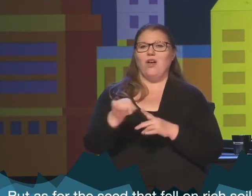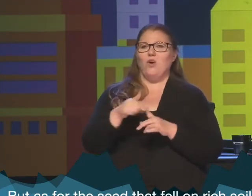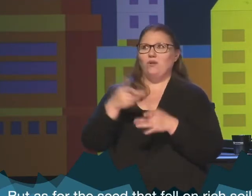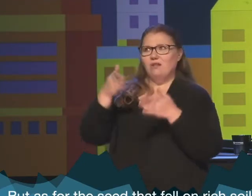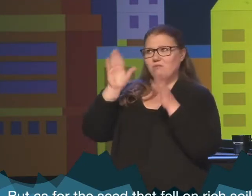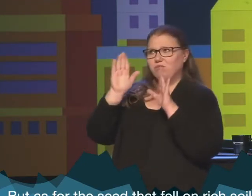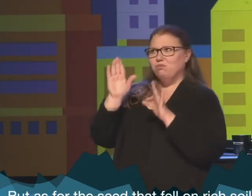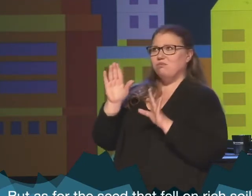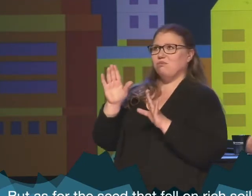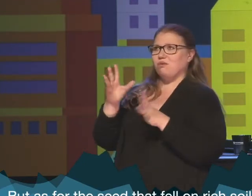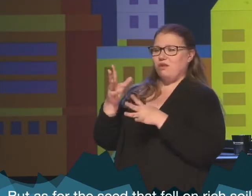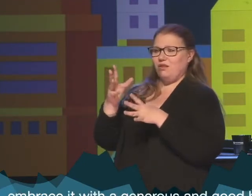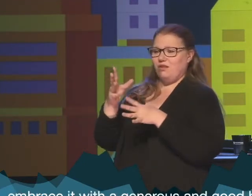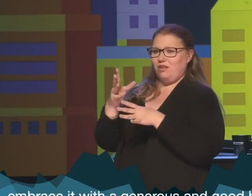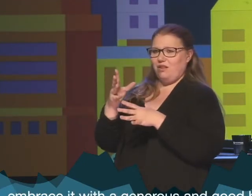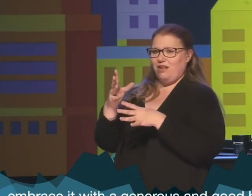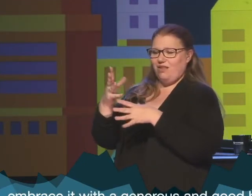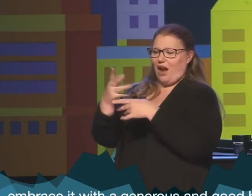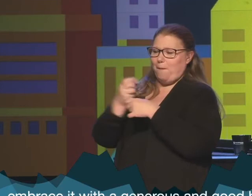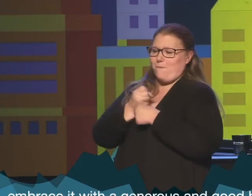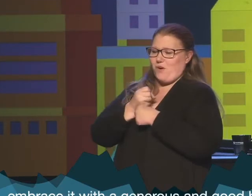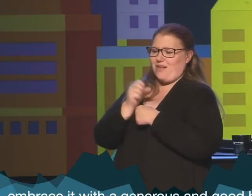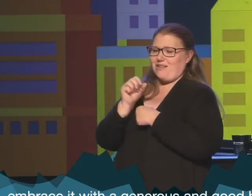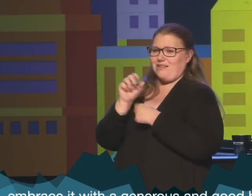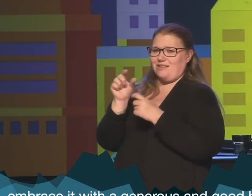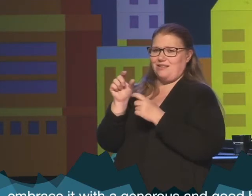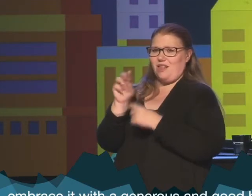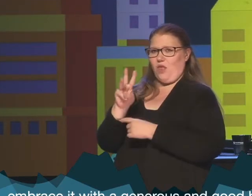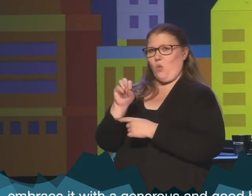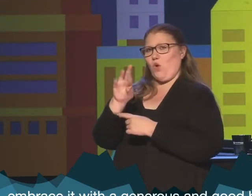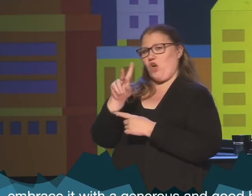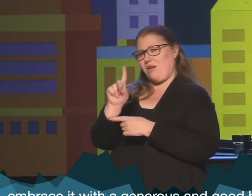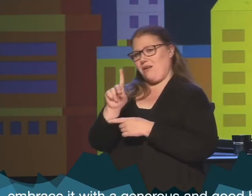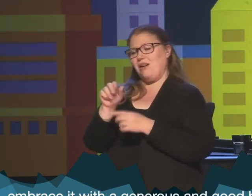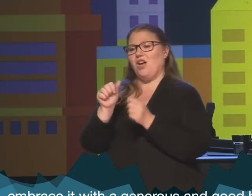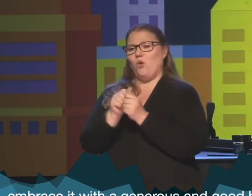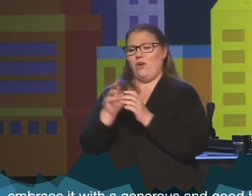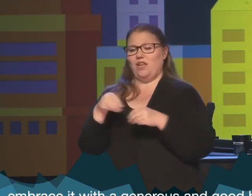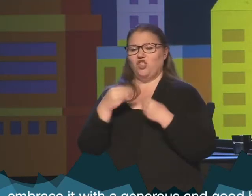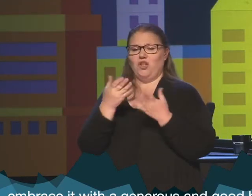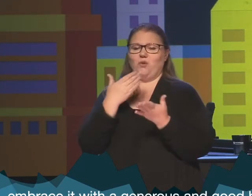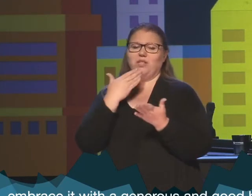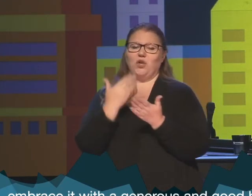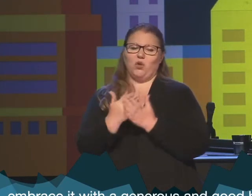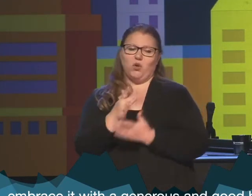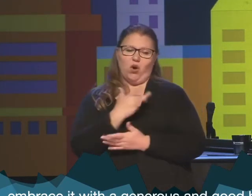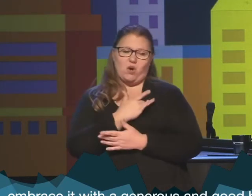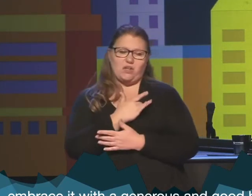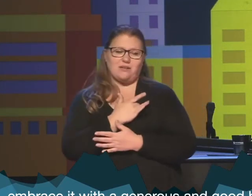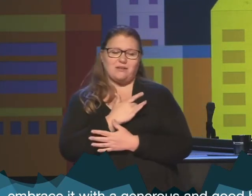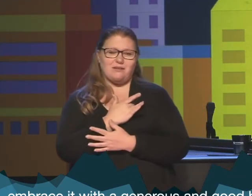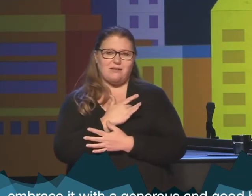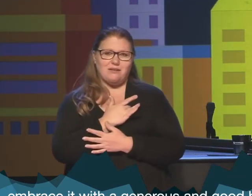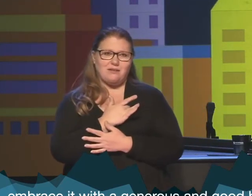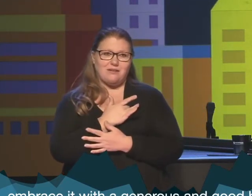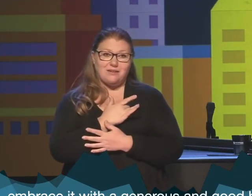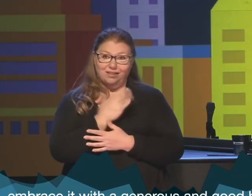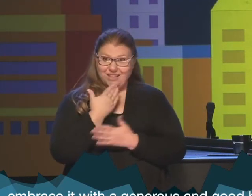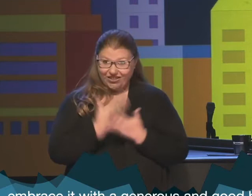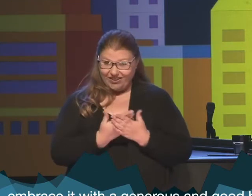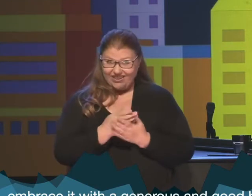word, they embrace it. They embrace it with a generous and good heart. Isn't that